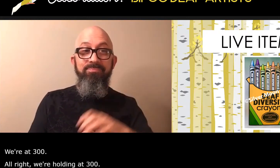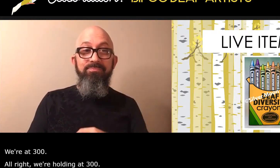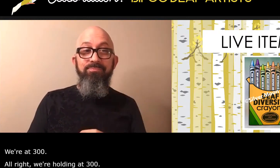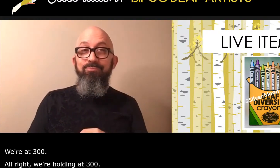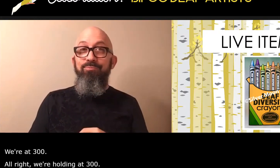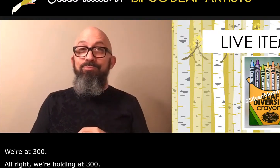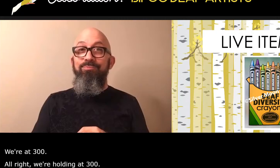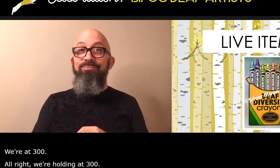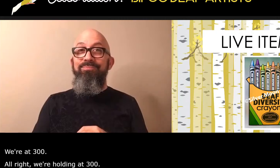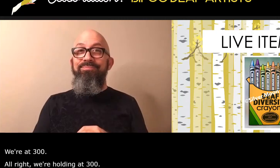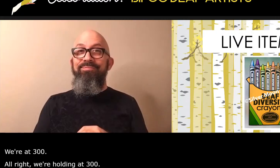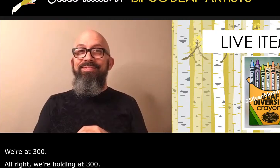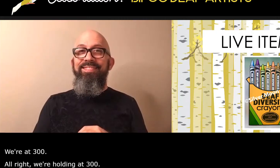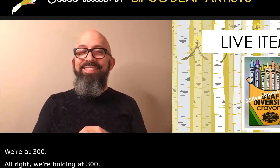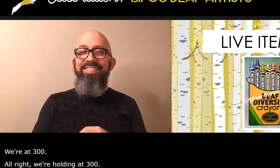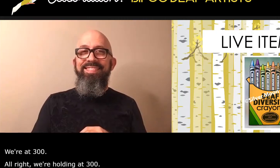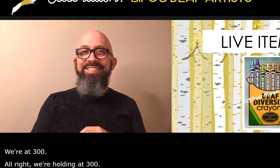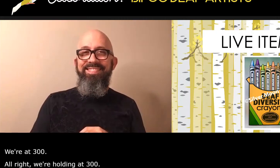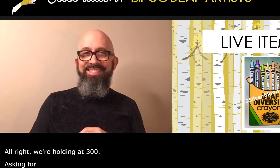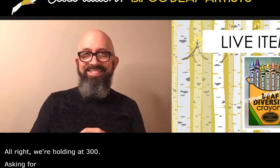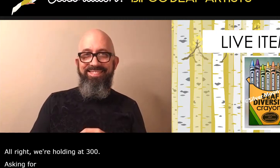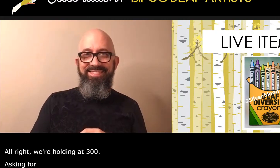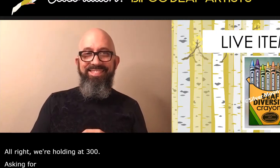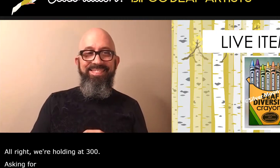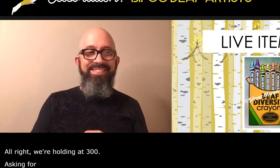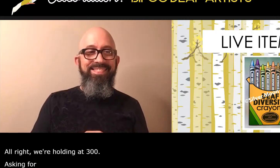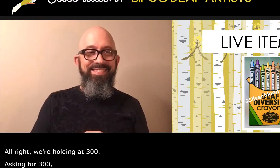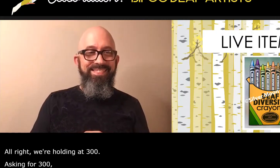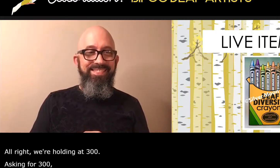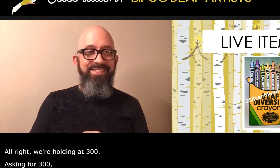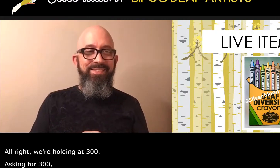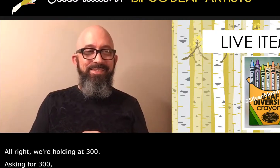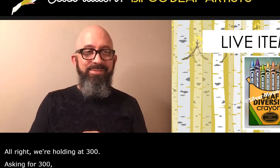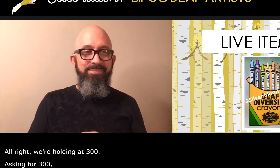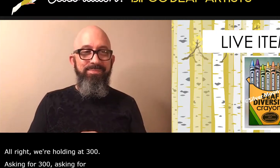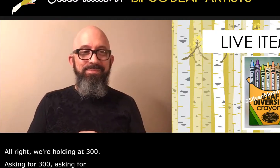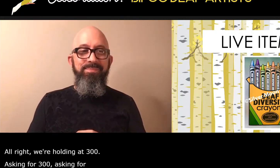Asking for 300, asking for 300.